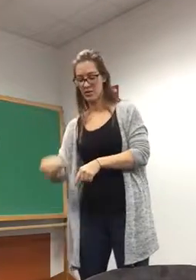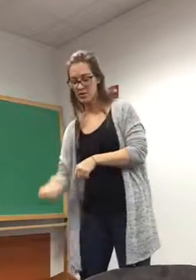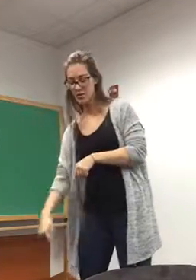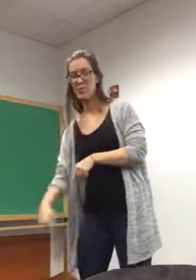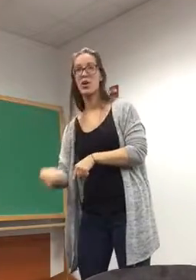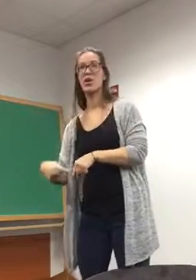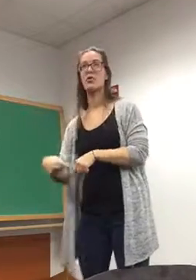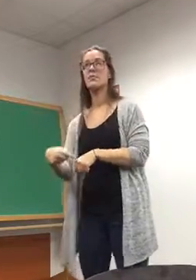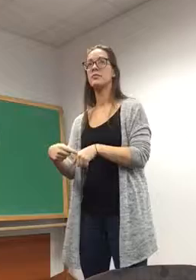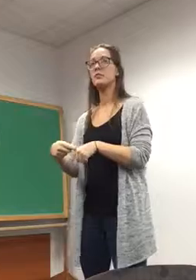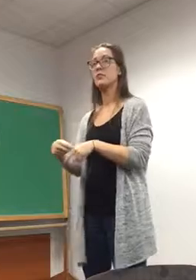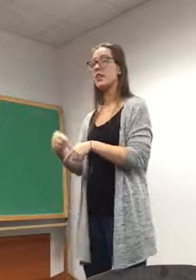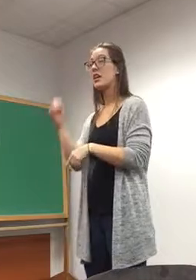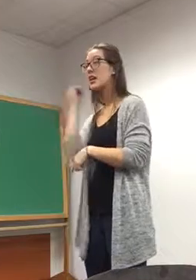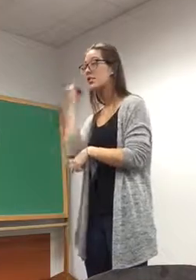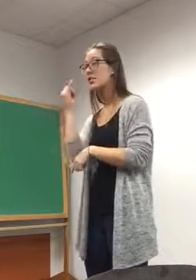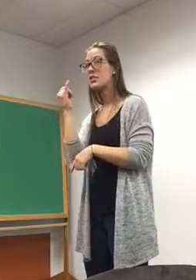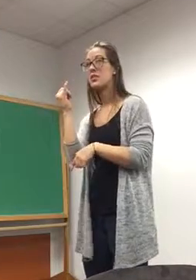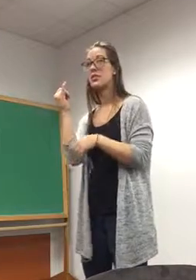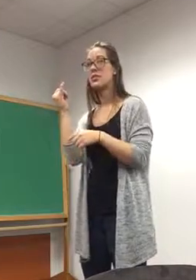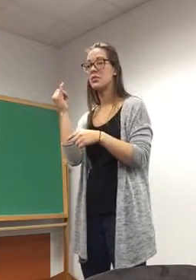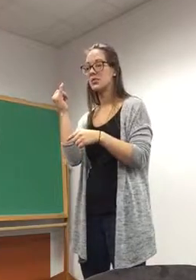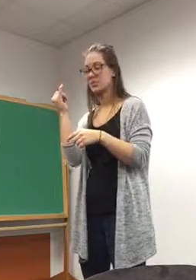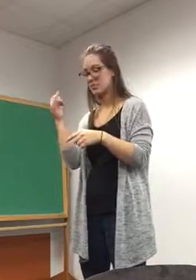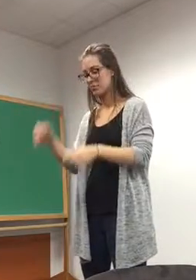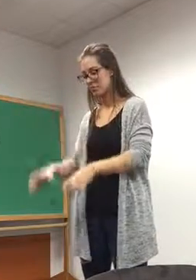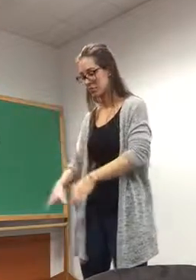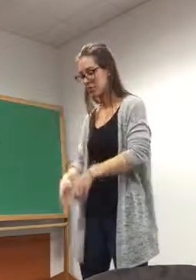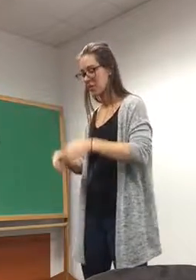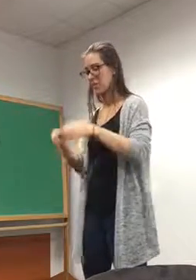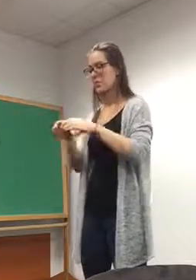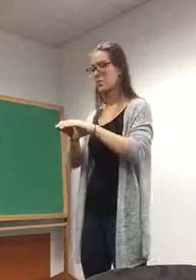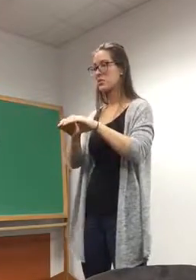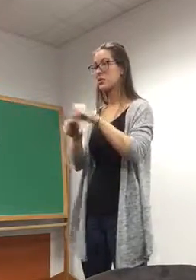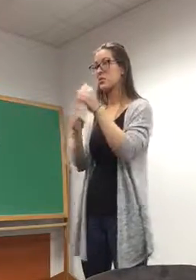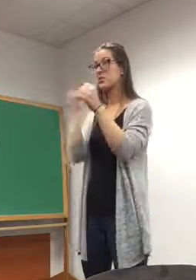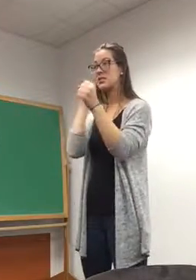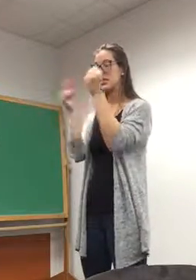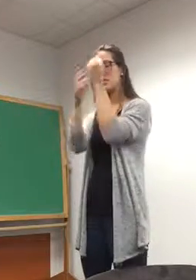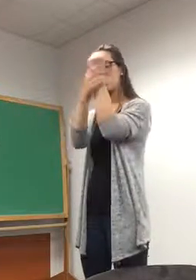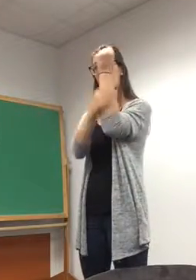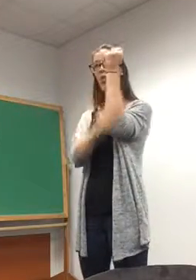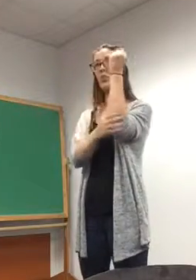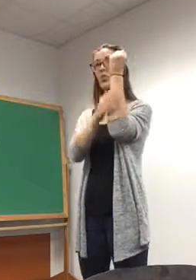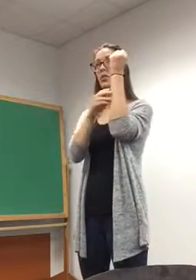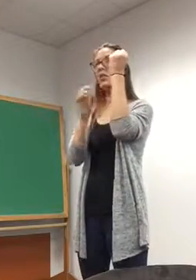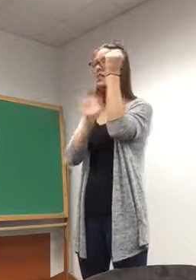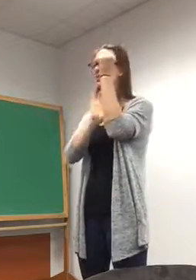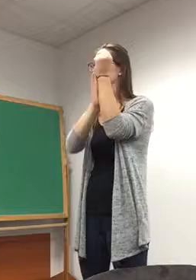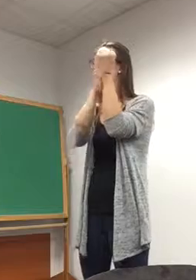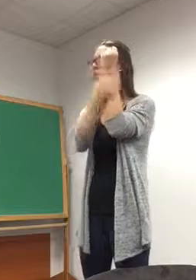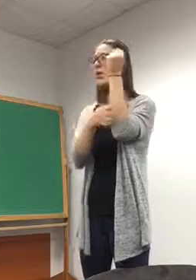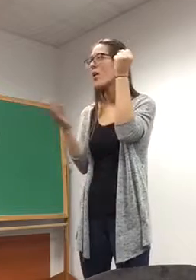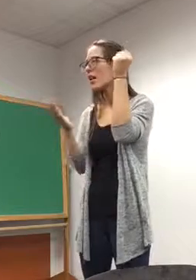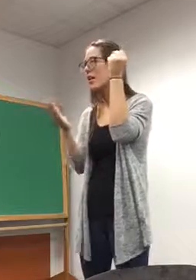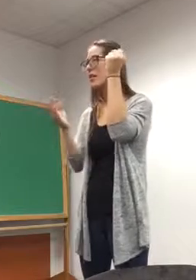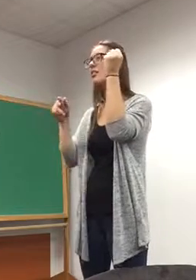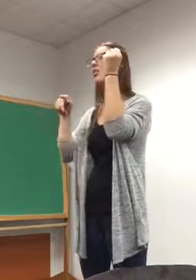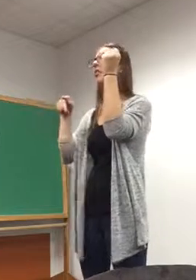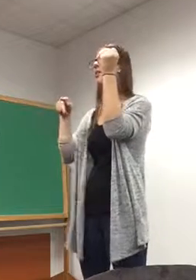right here, if I look at this bone is going to be surrounded by a sleeve or a membrane that's called the periosteum. Now, what's the purpose, or what do you think